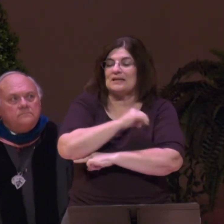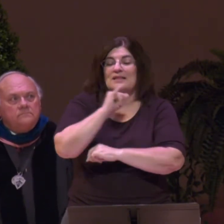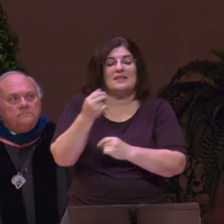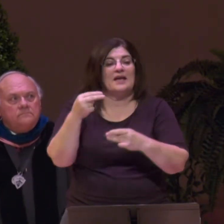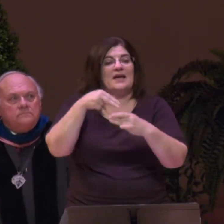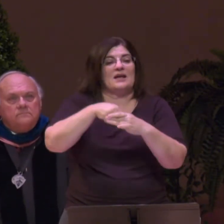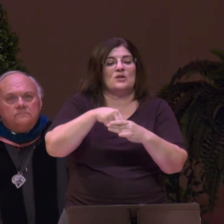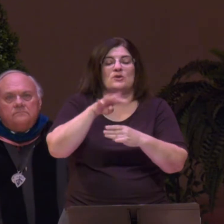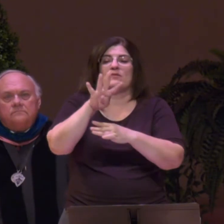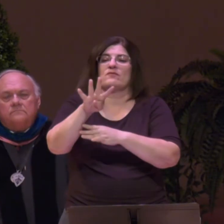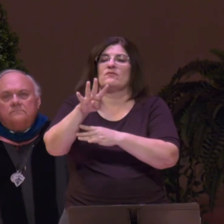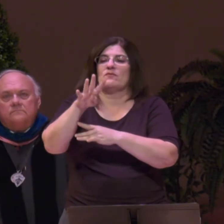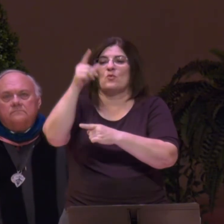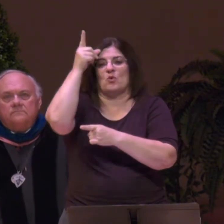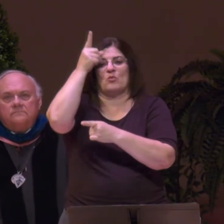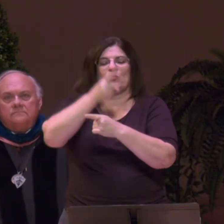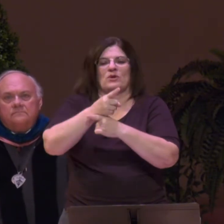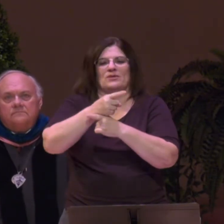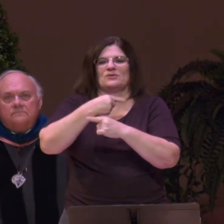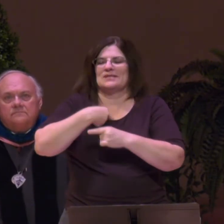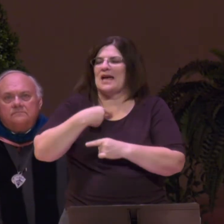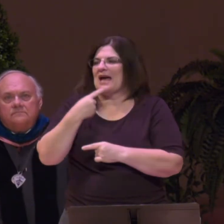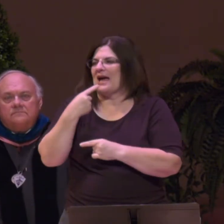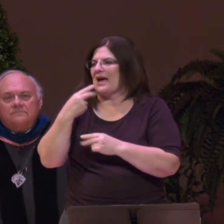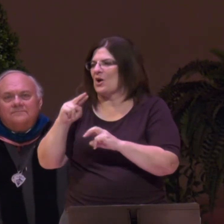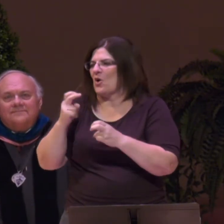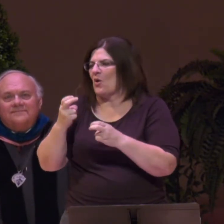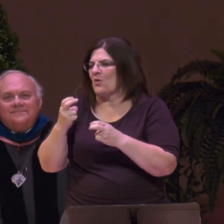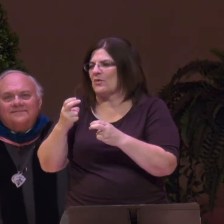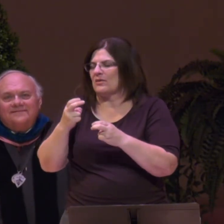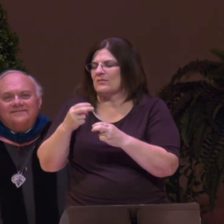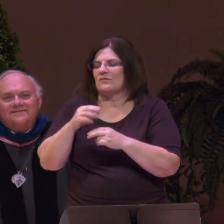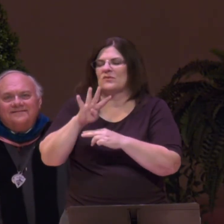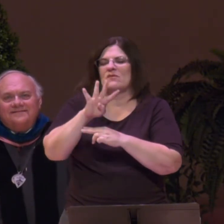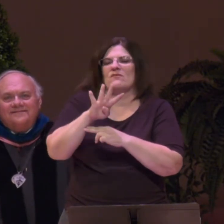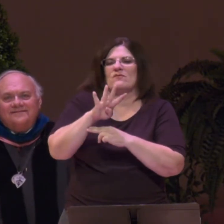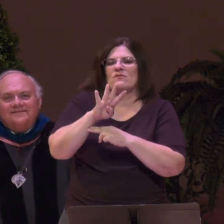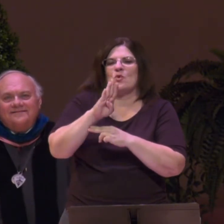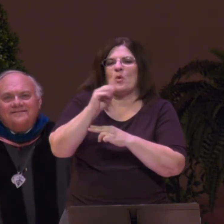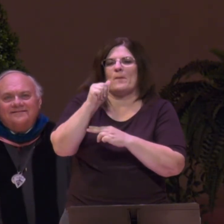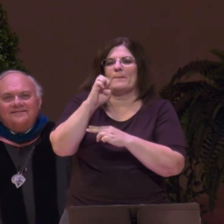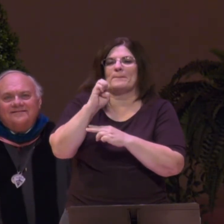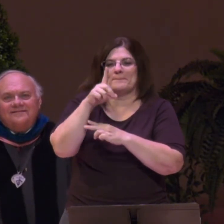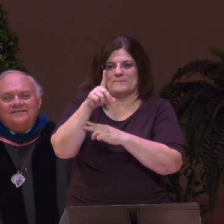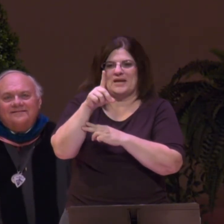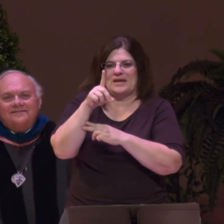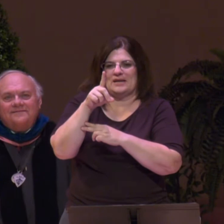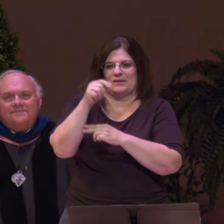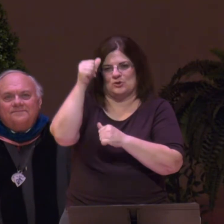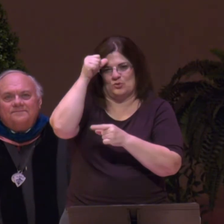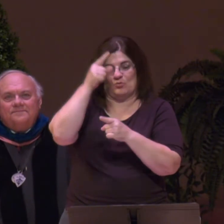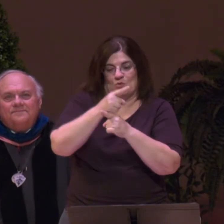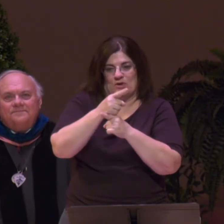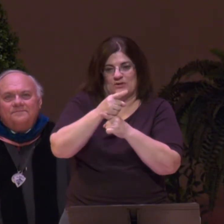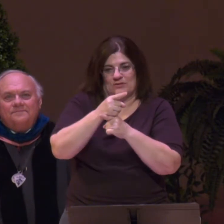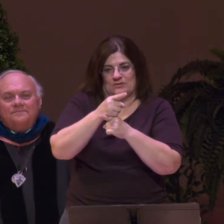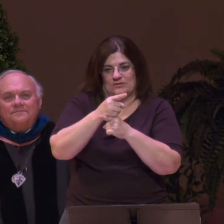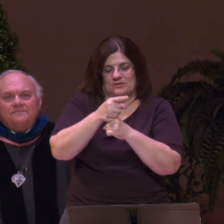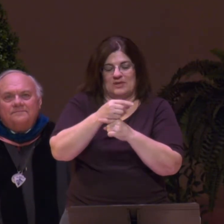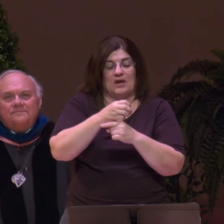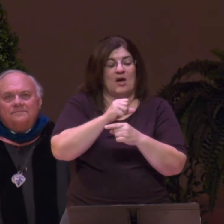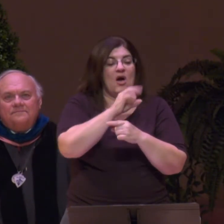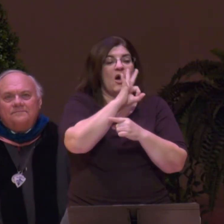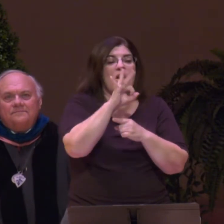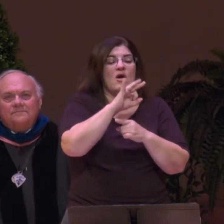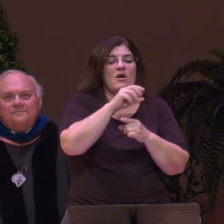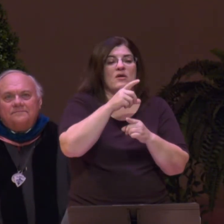included four brothers. I call them the Band of Brothers. Four brothers of Dr. Don Jeffrey, and collectively they